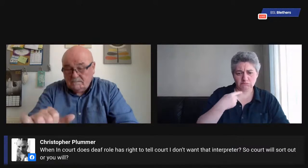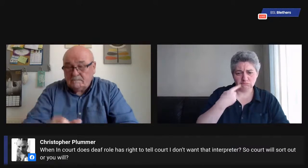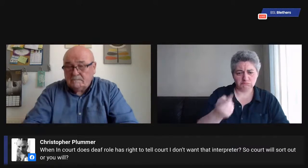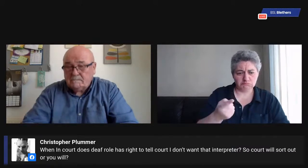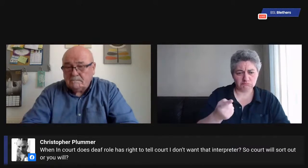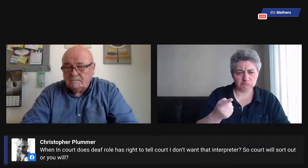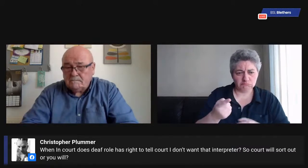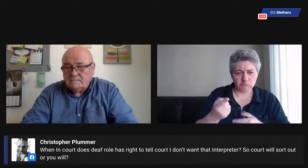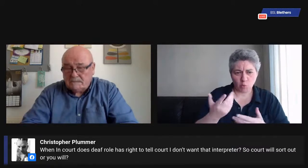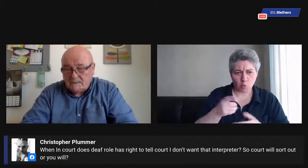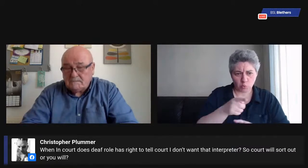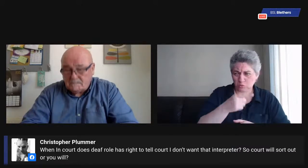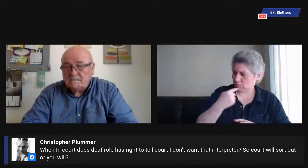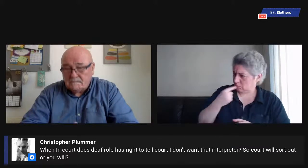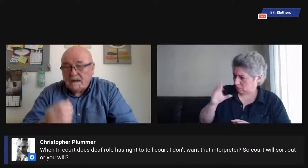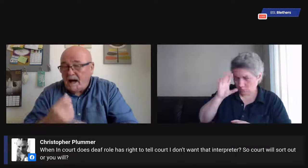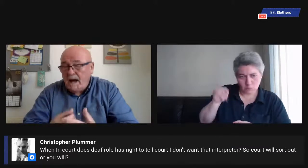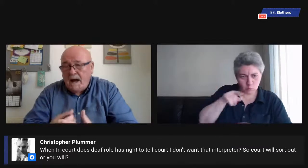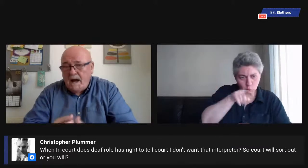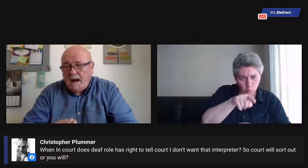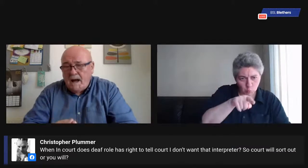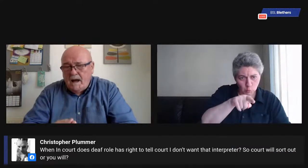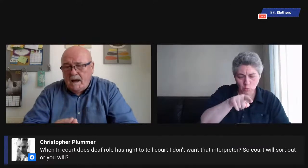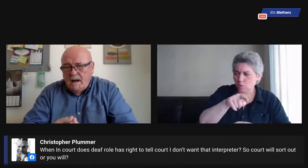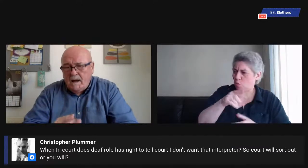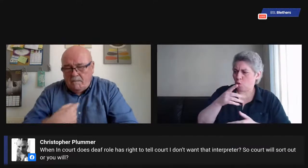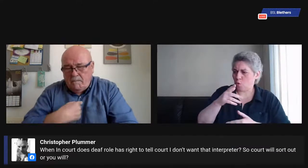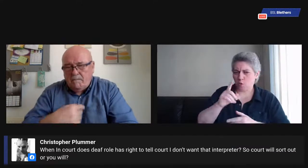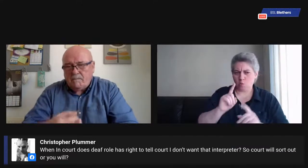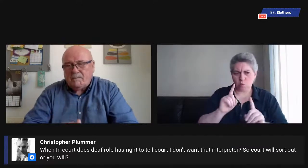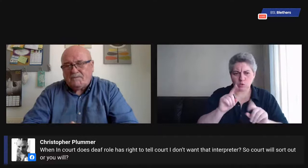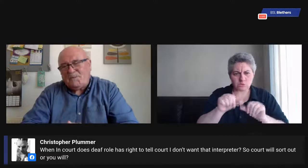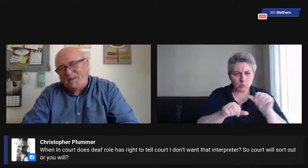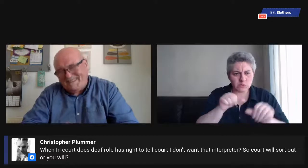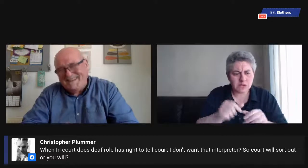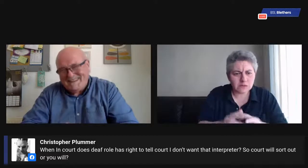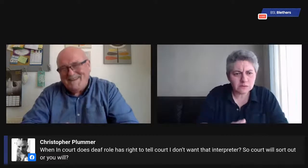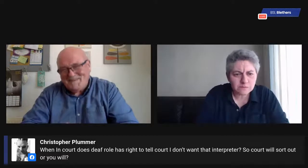say that? Absolutely, I can. How does that work?